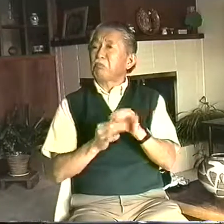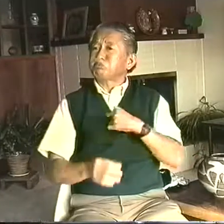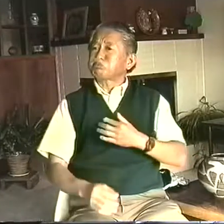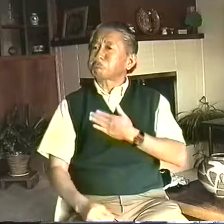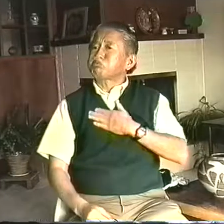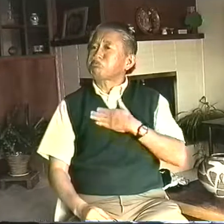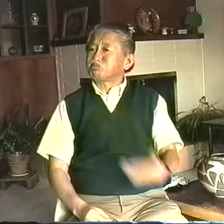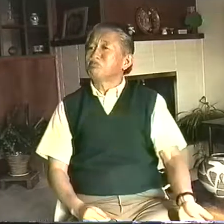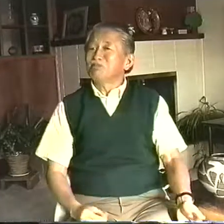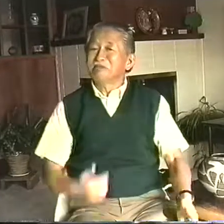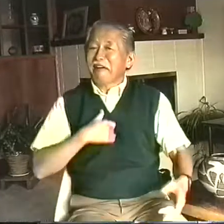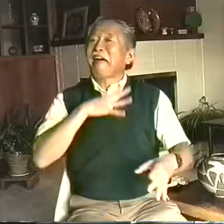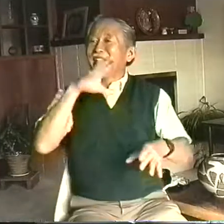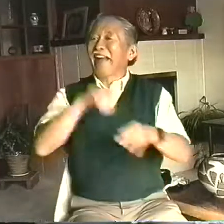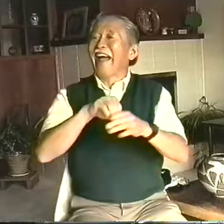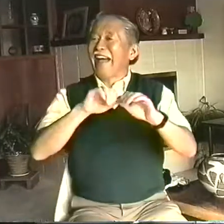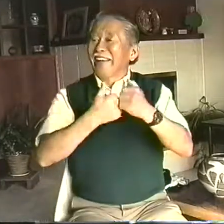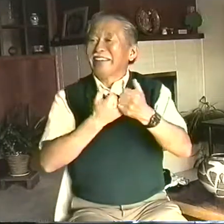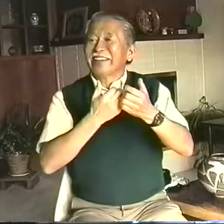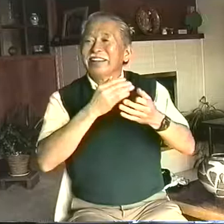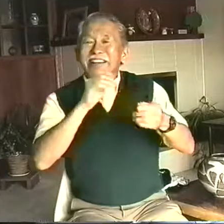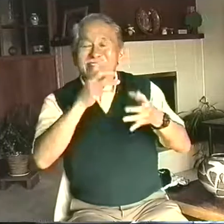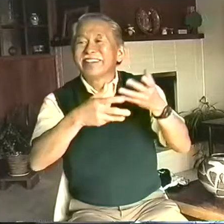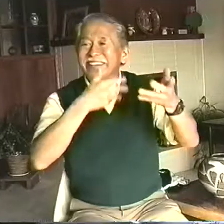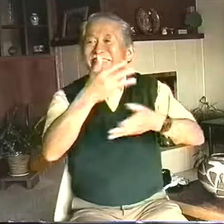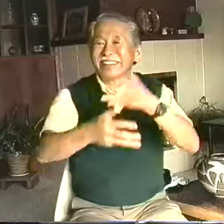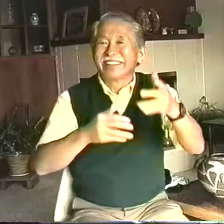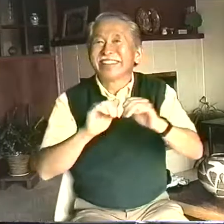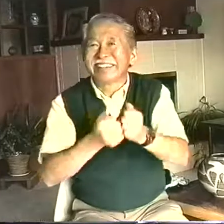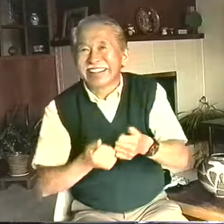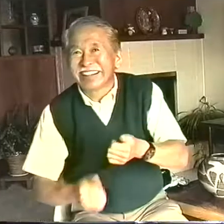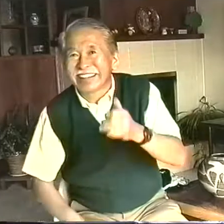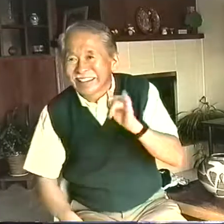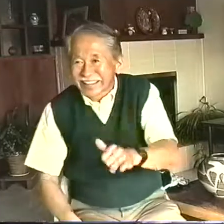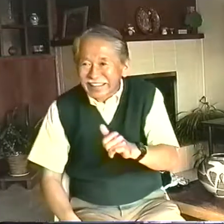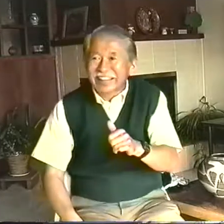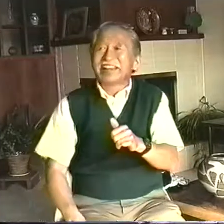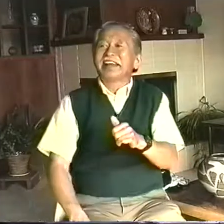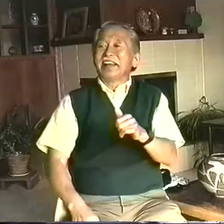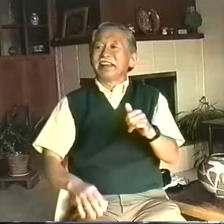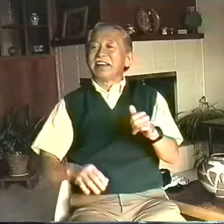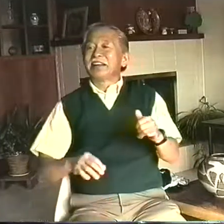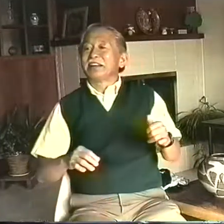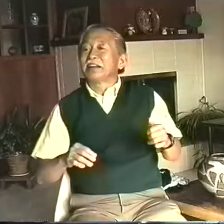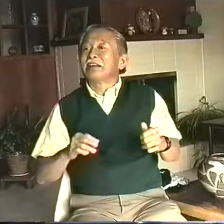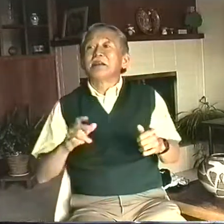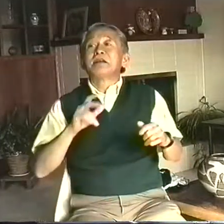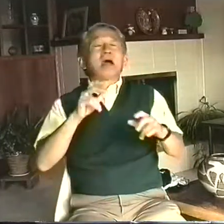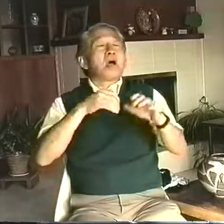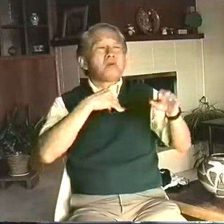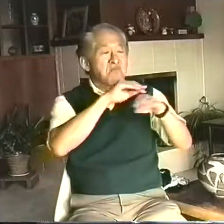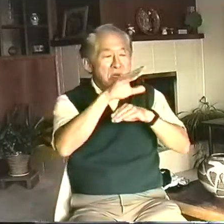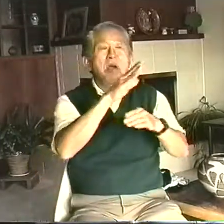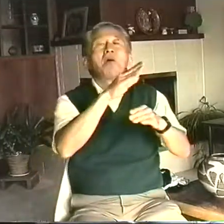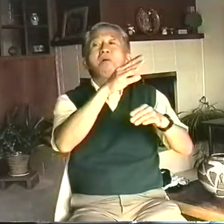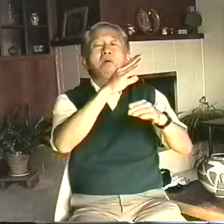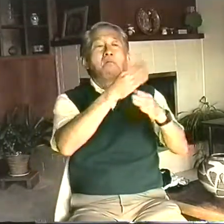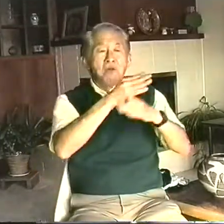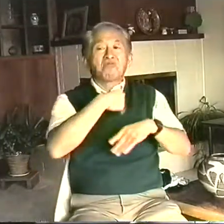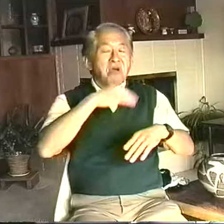on the company investment committee, and if so, they would pay for an interpreter. So I agreed, and it happened. There were times when the company